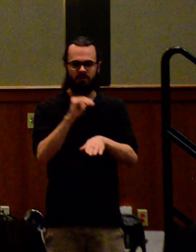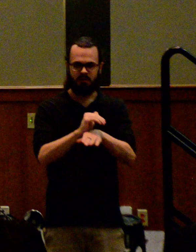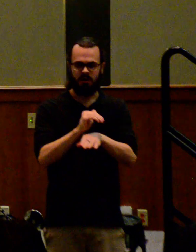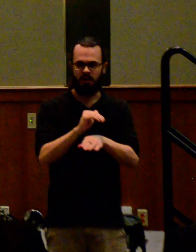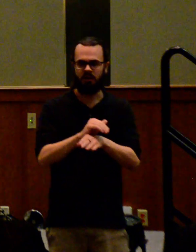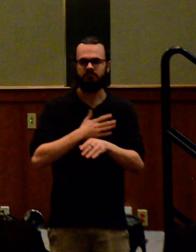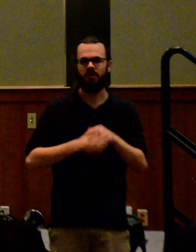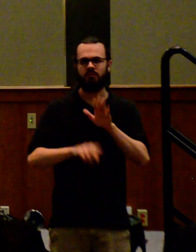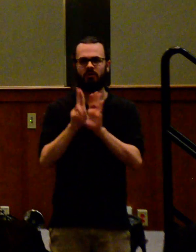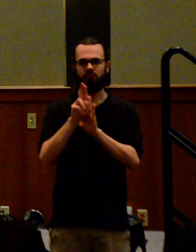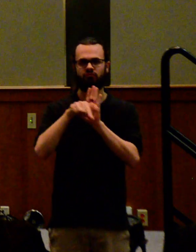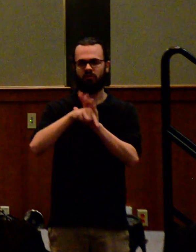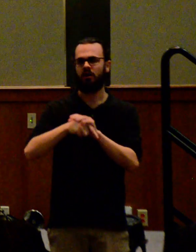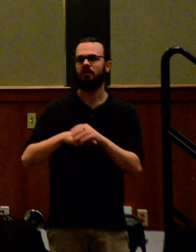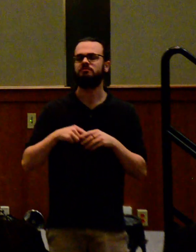and we had to take him to ER.